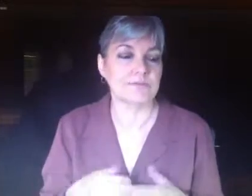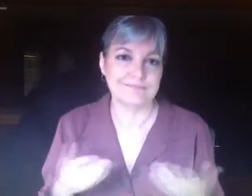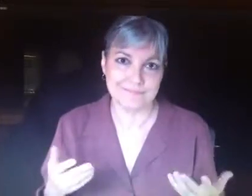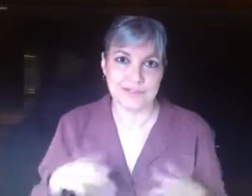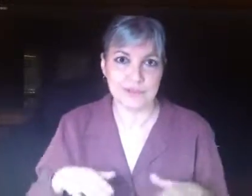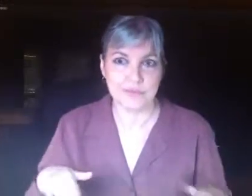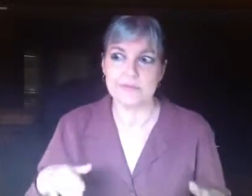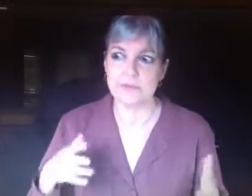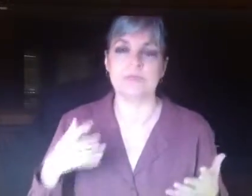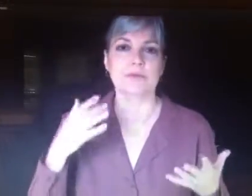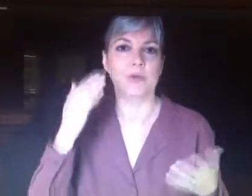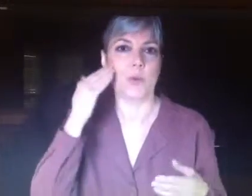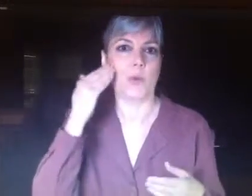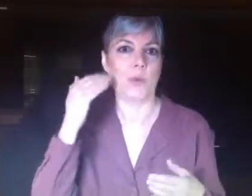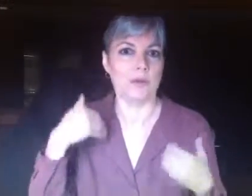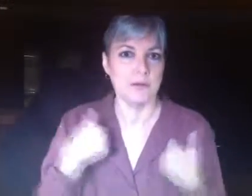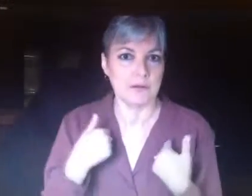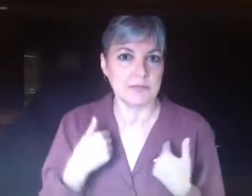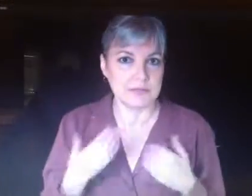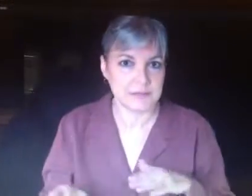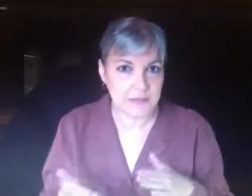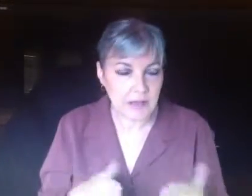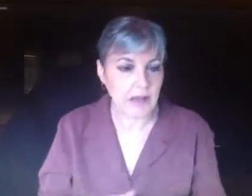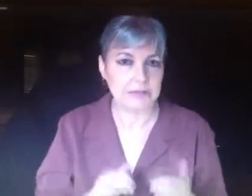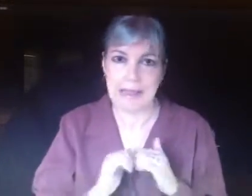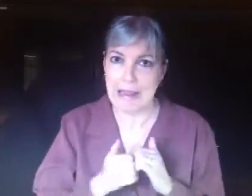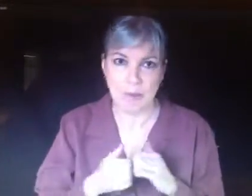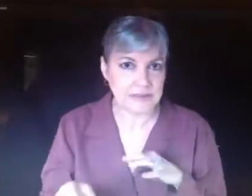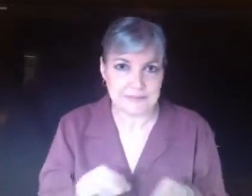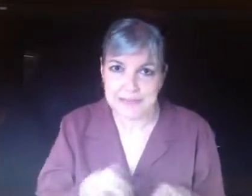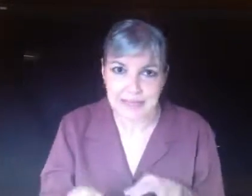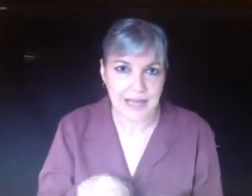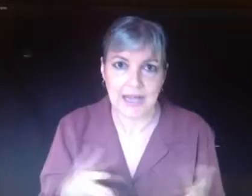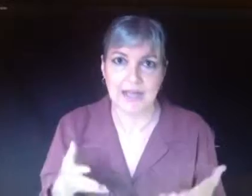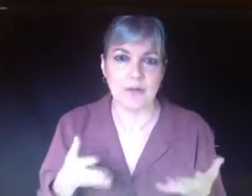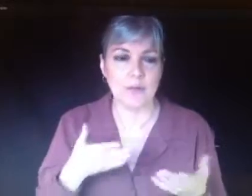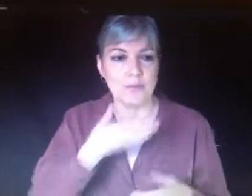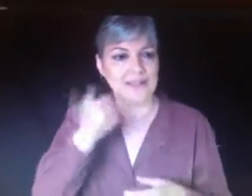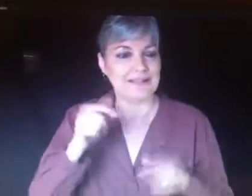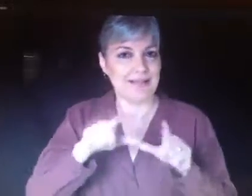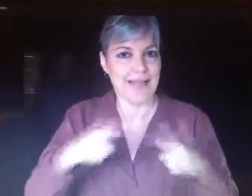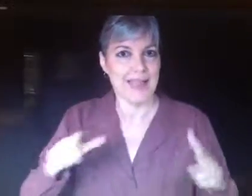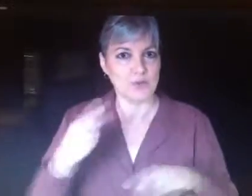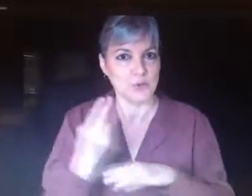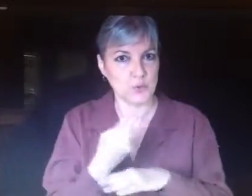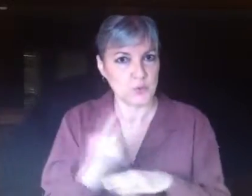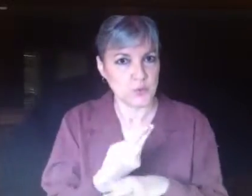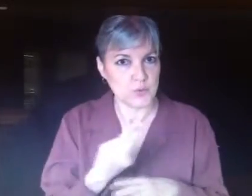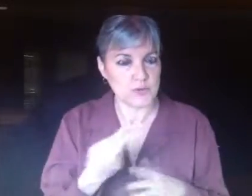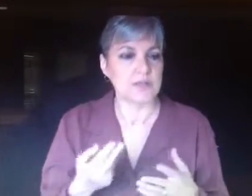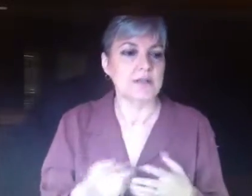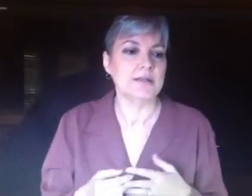So now let's just talk about if you have small children in your home, and your pet just died, and you don't know how to explain it to that child.